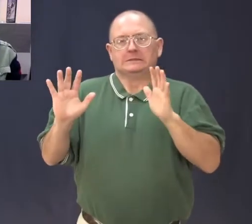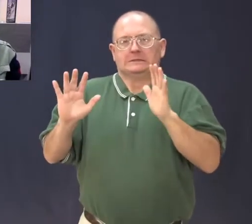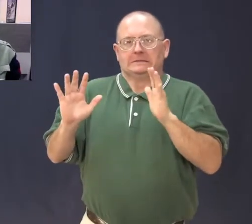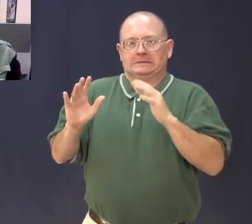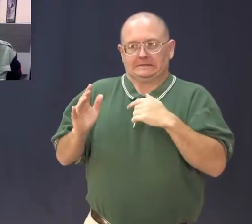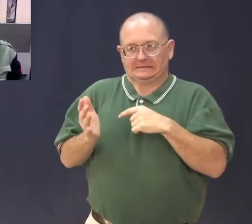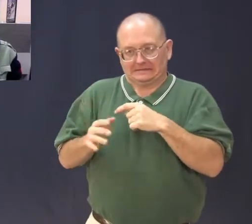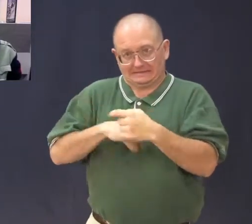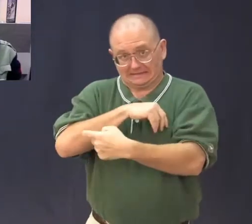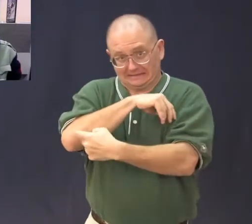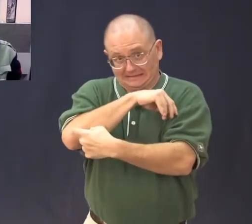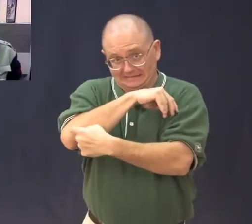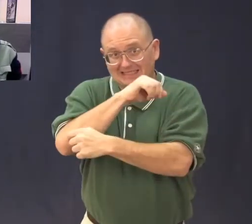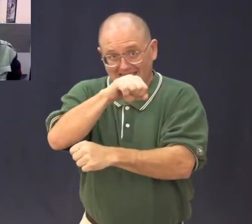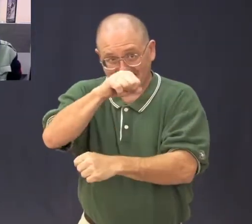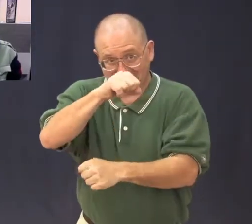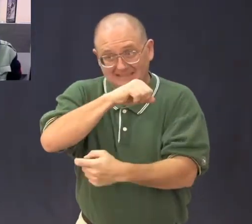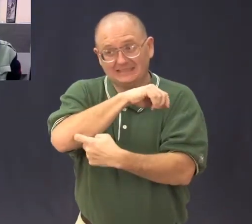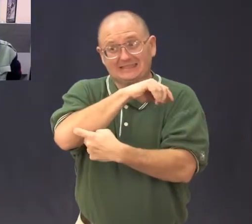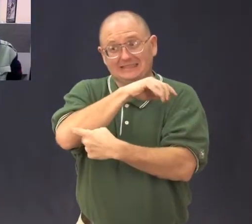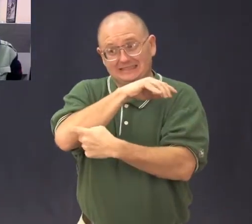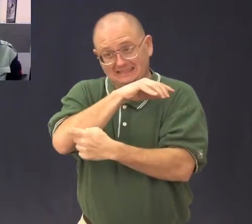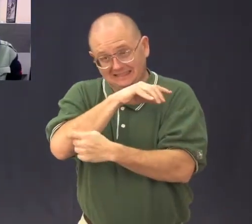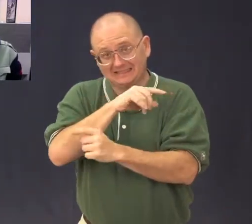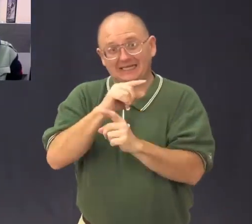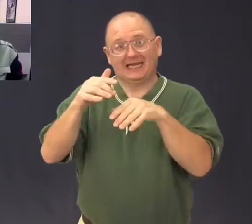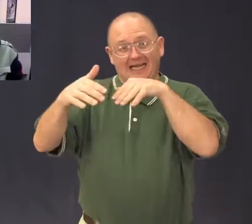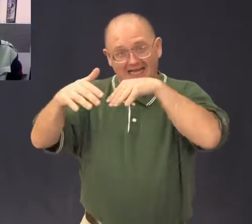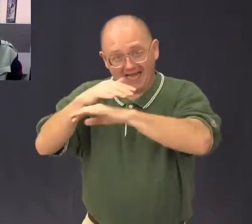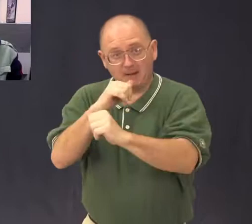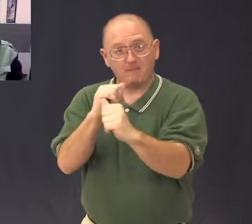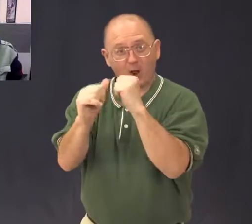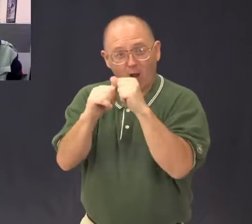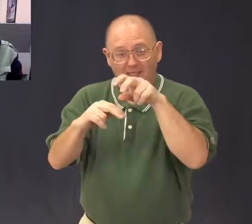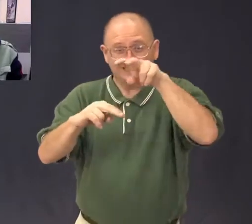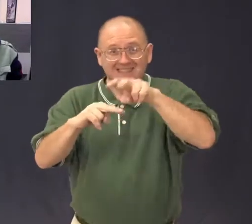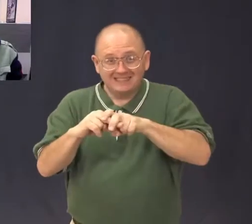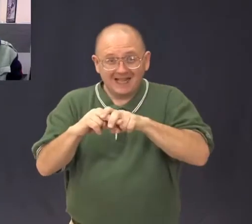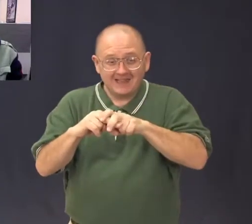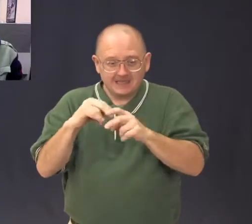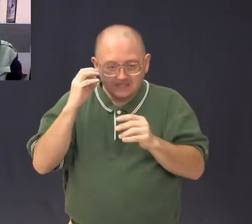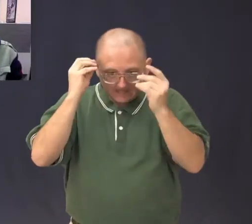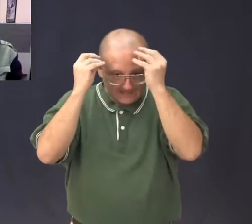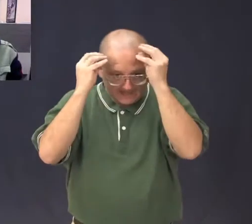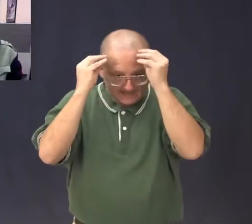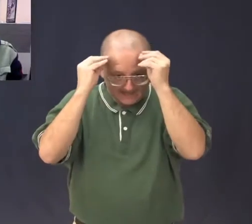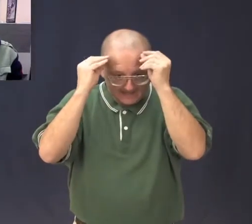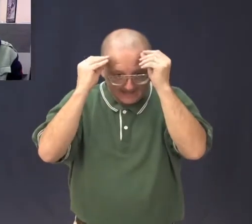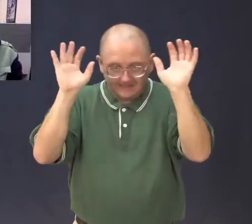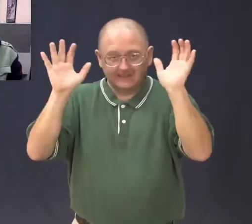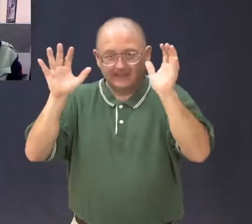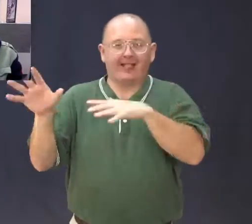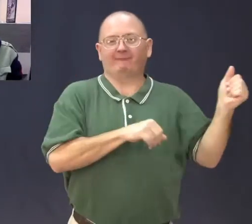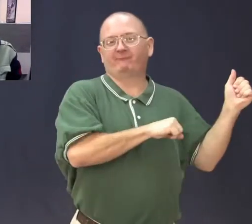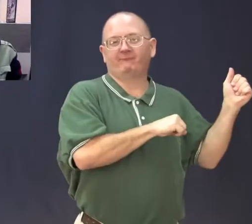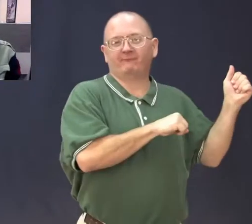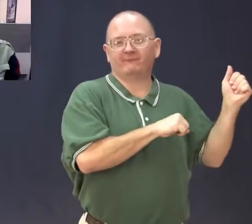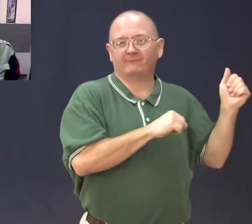I was not a candidate for liver transplant surgery, so I had to stop. And of course there were so many temptations around. I would go